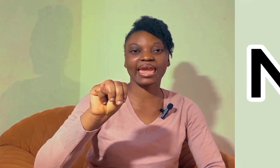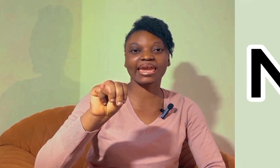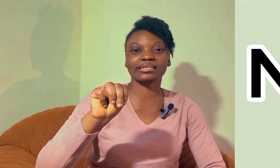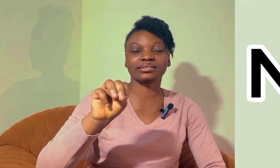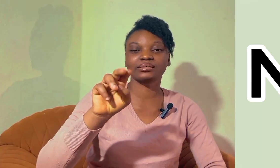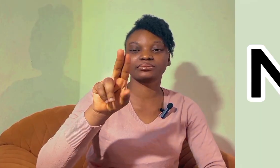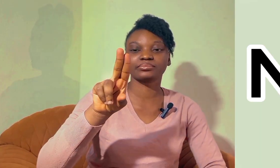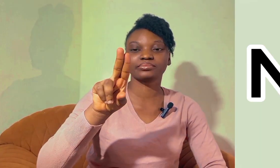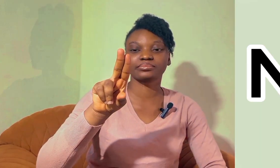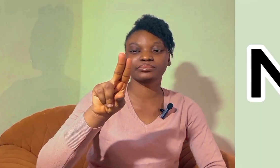N,